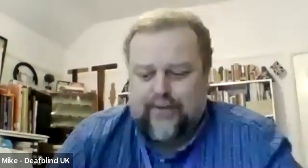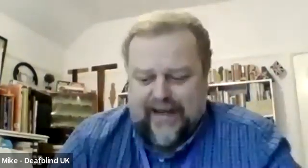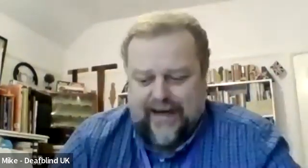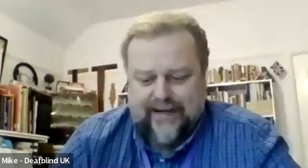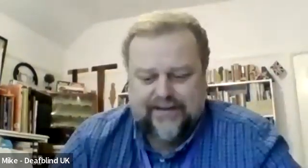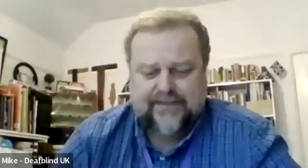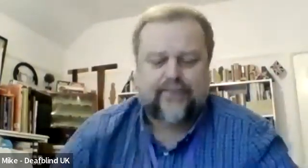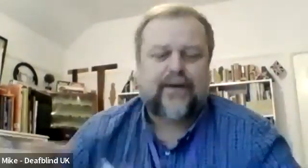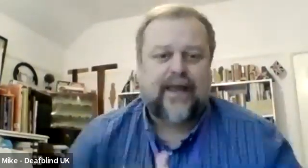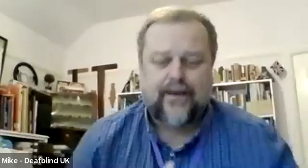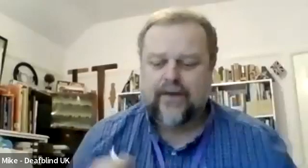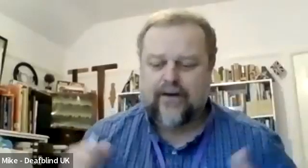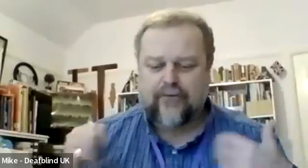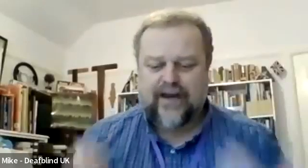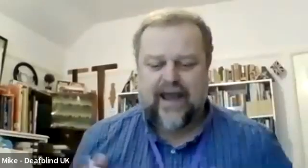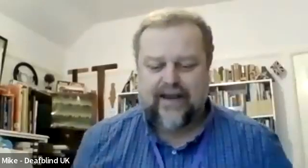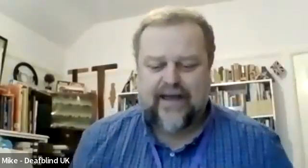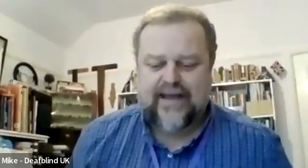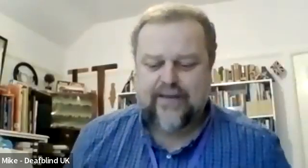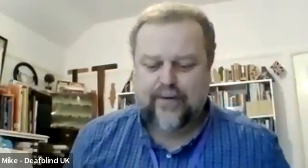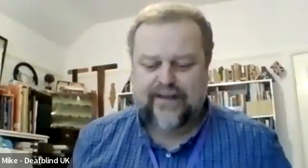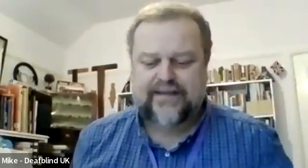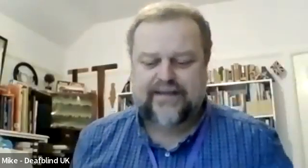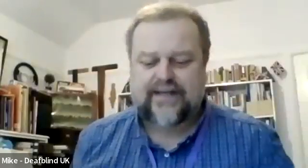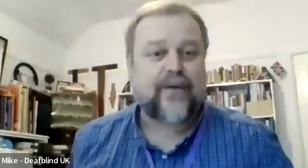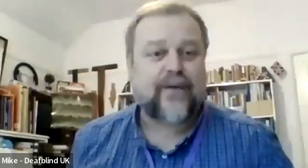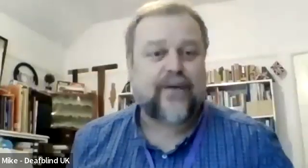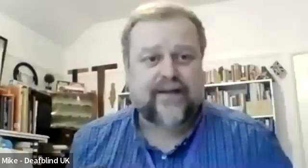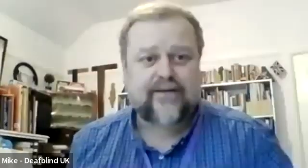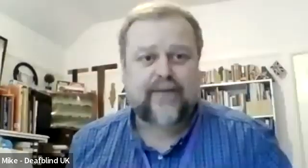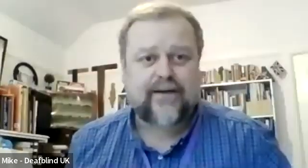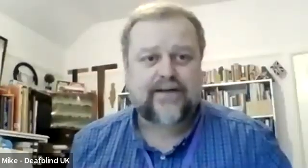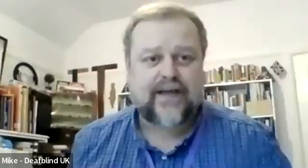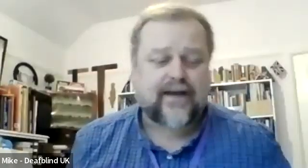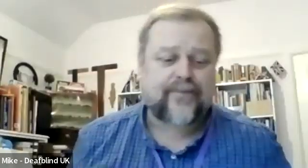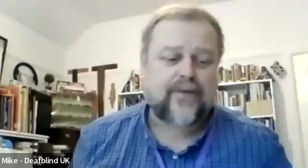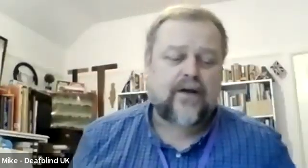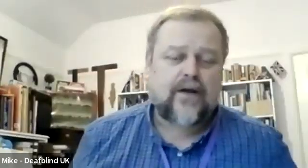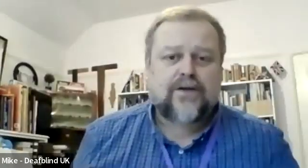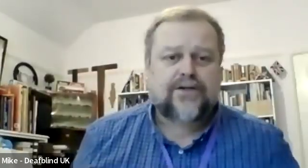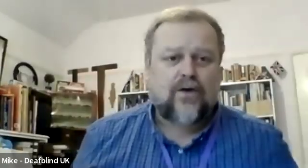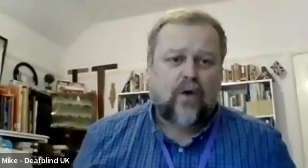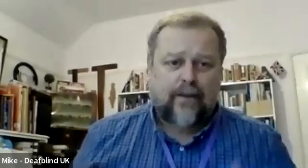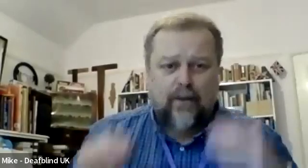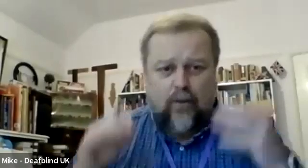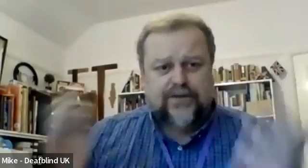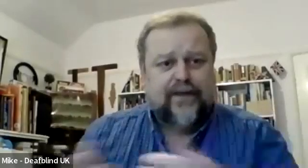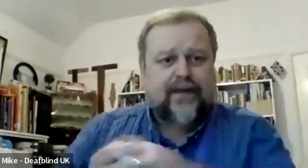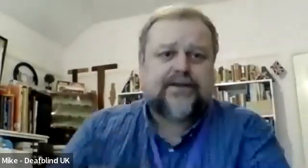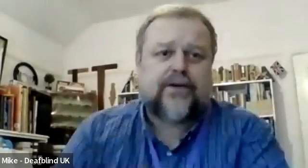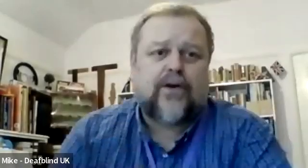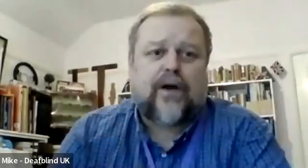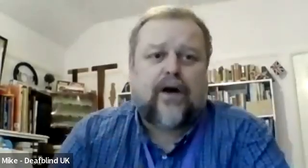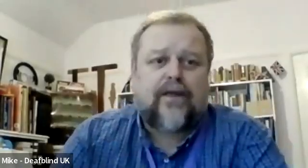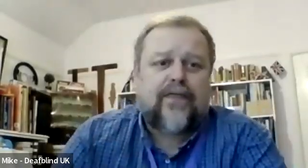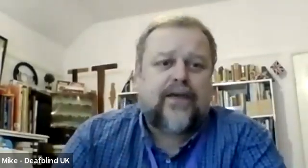essential beginnings to somebody regaining their capability for being actively independent again. So, I mean, what do we think